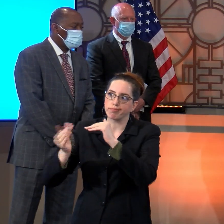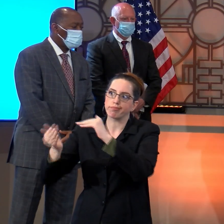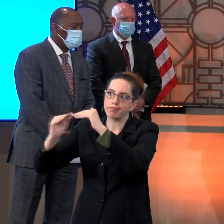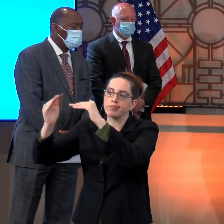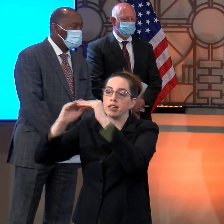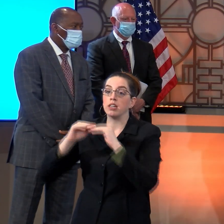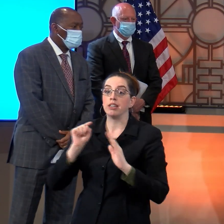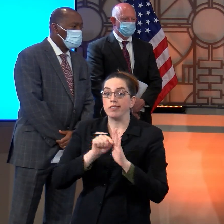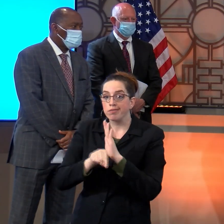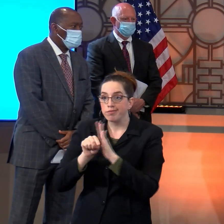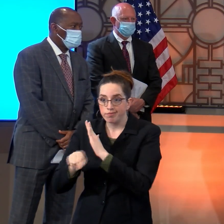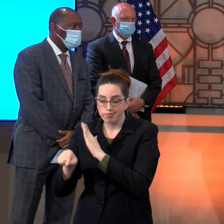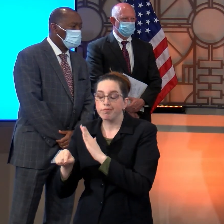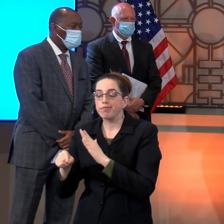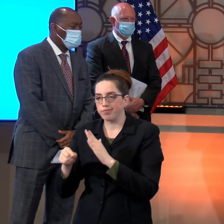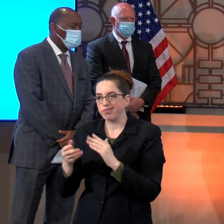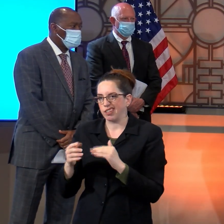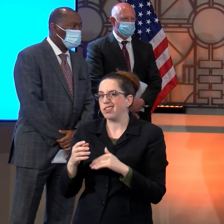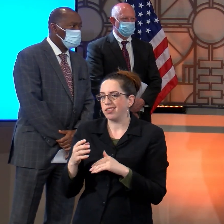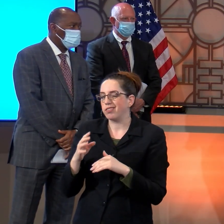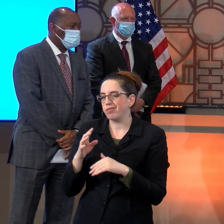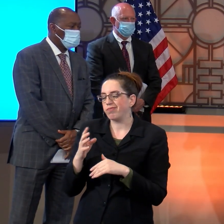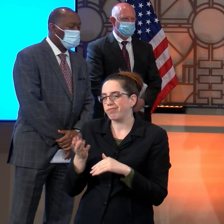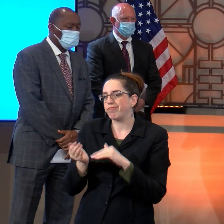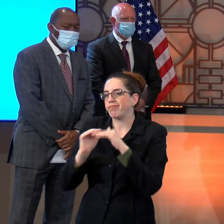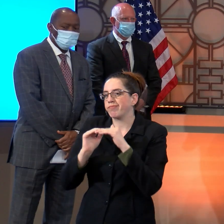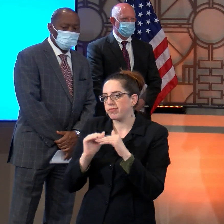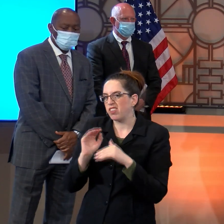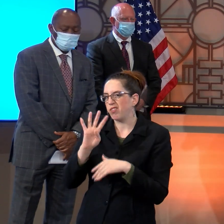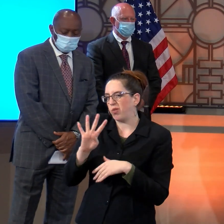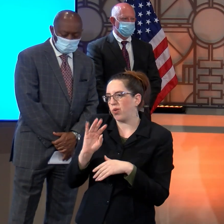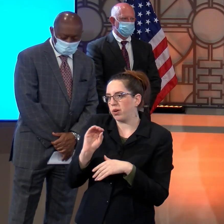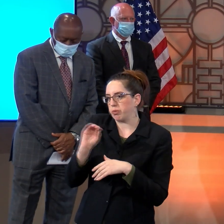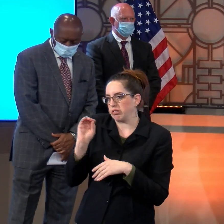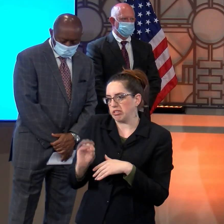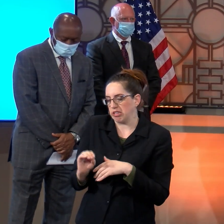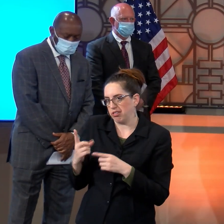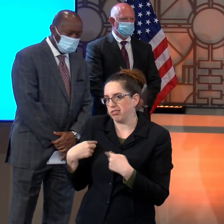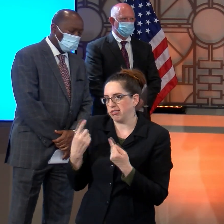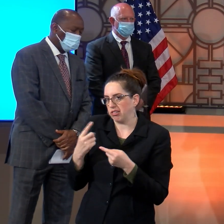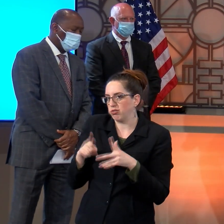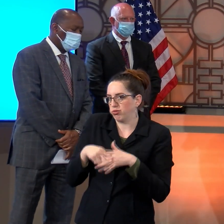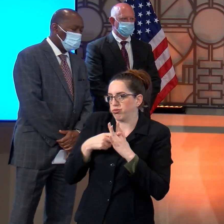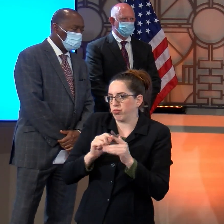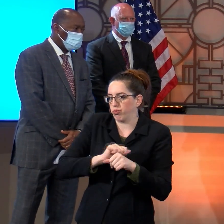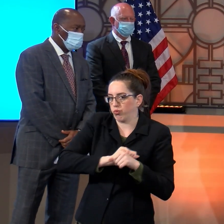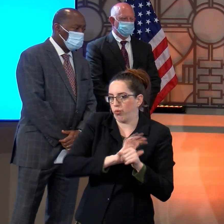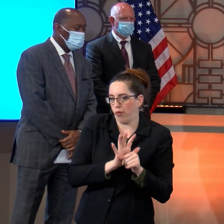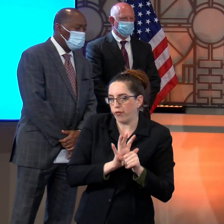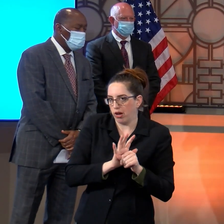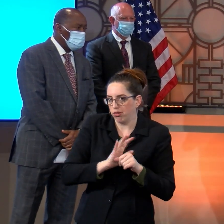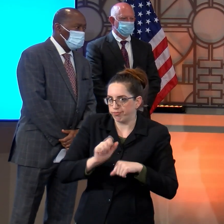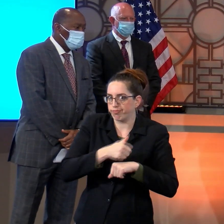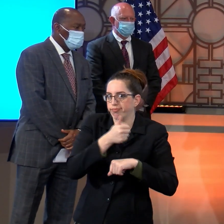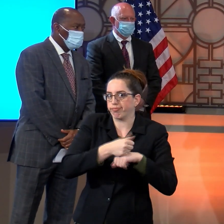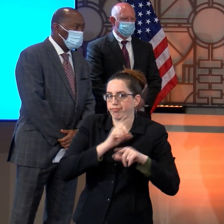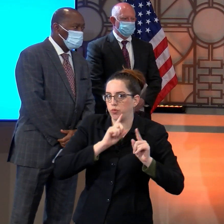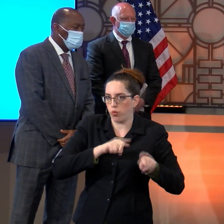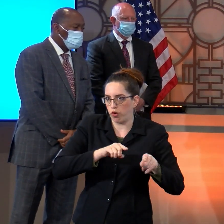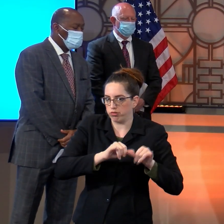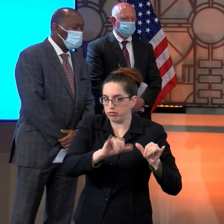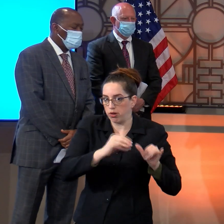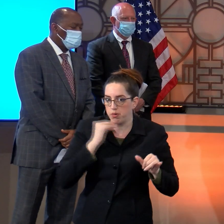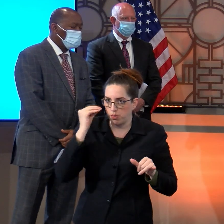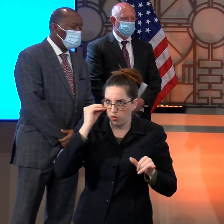our homicides, that we're about 4% since the COVID orders were issued and